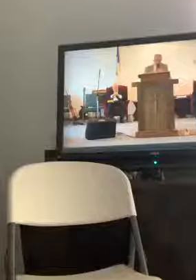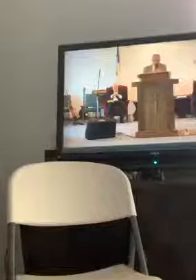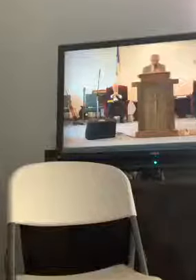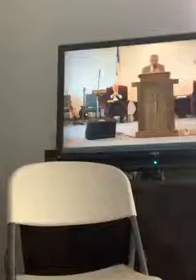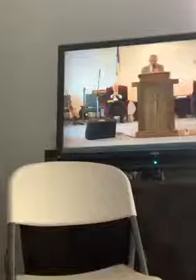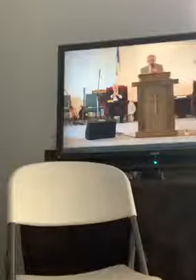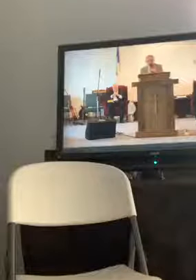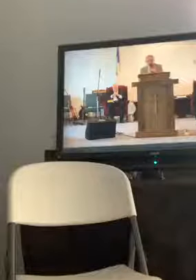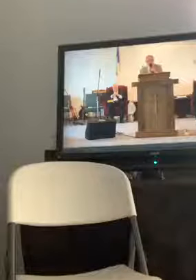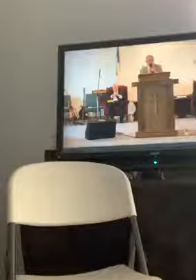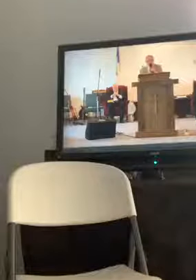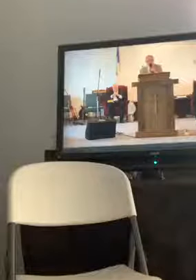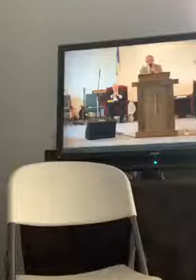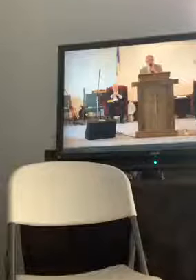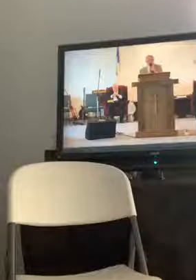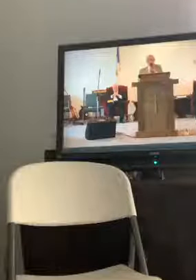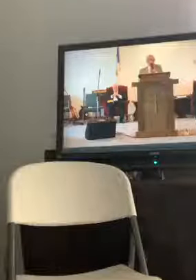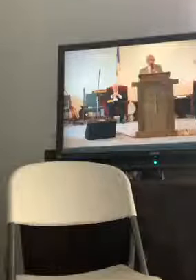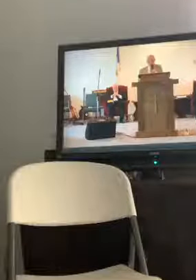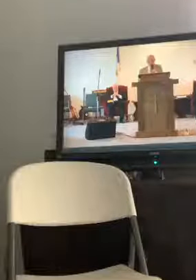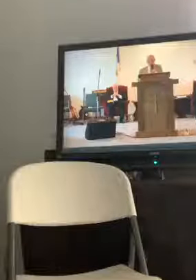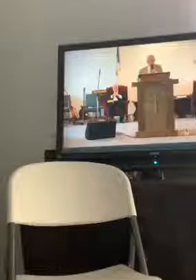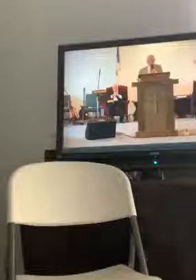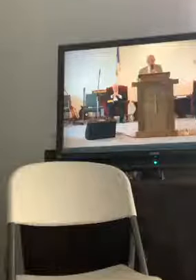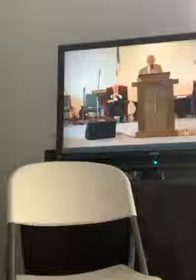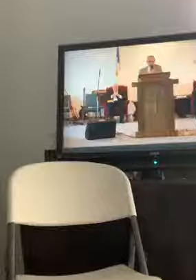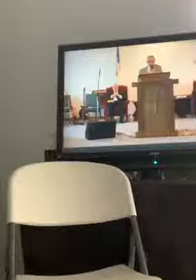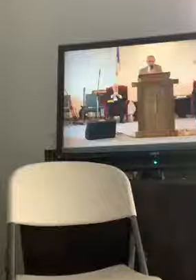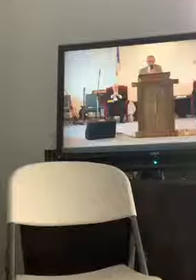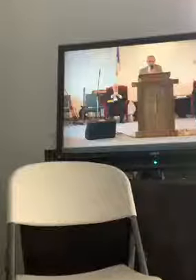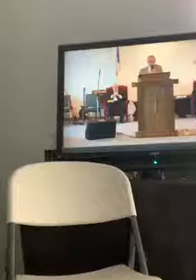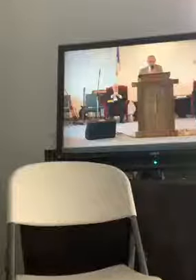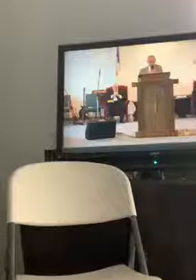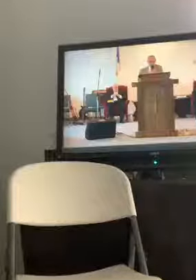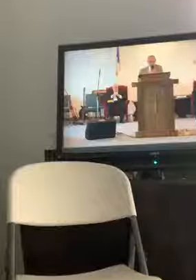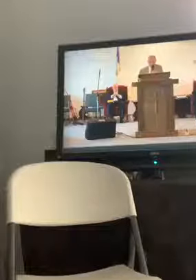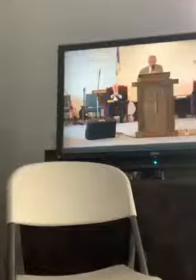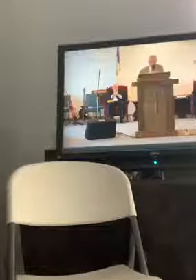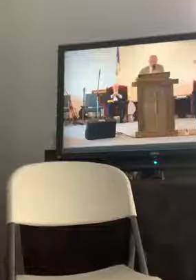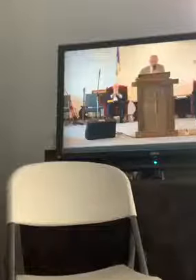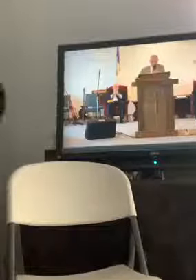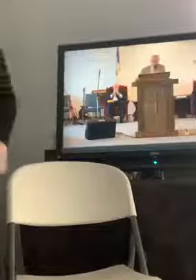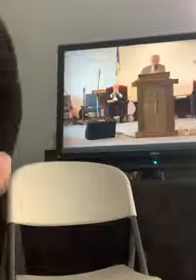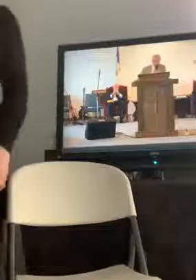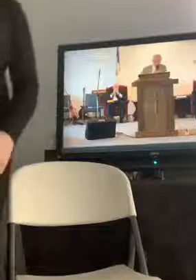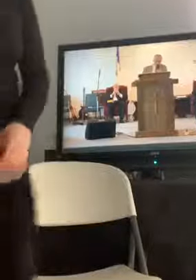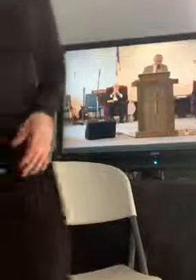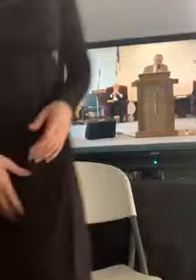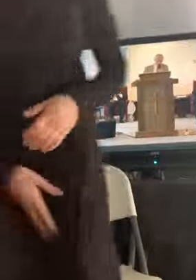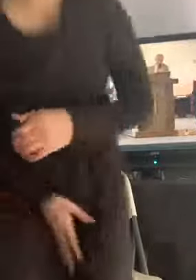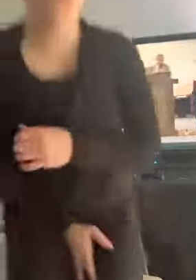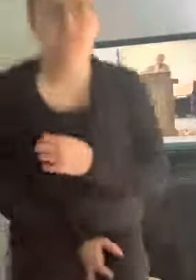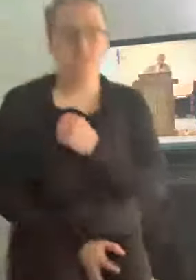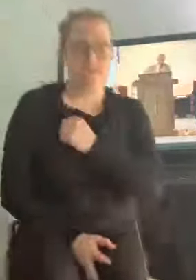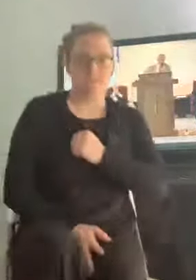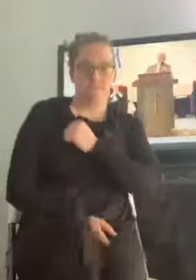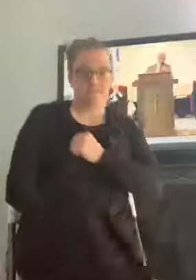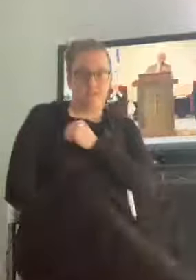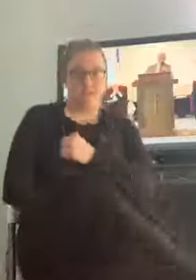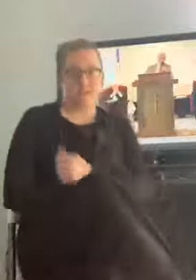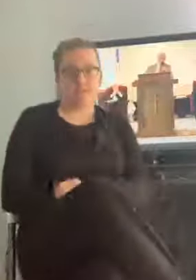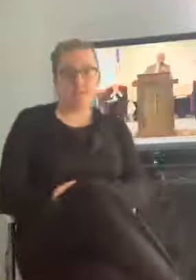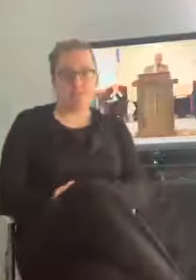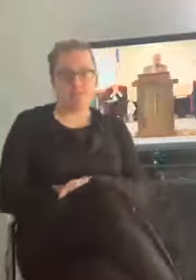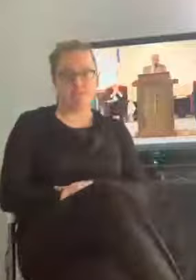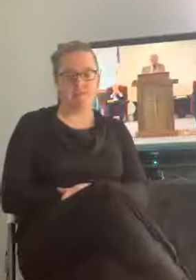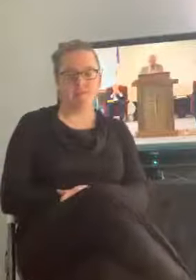Right. On the bright side, those of you that are home, when we